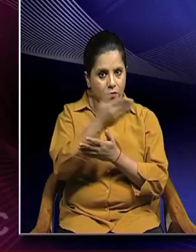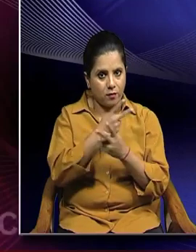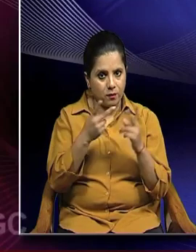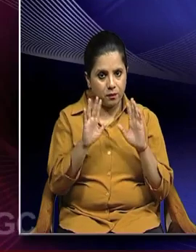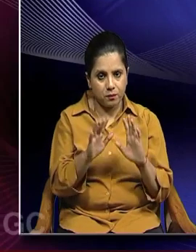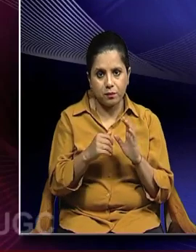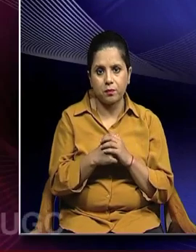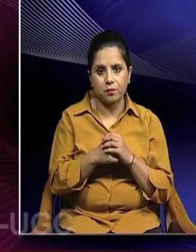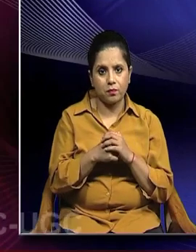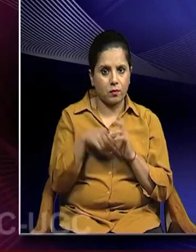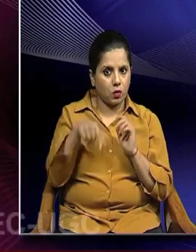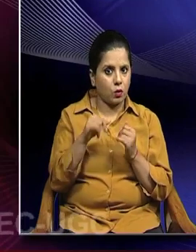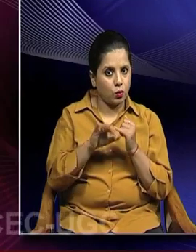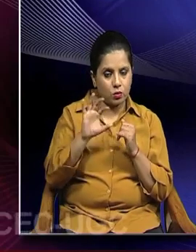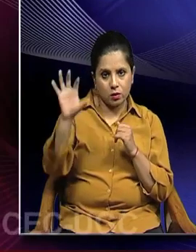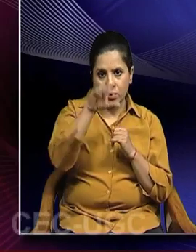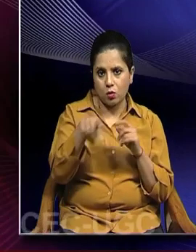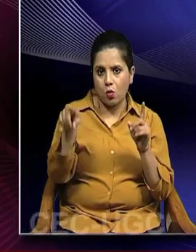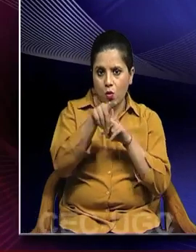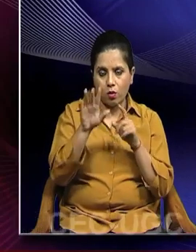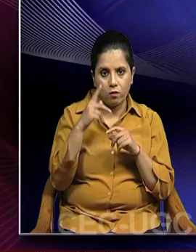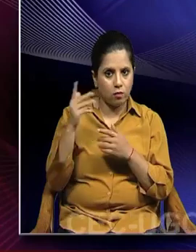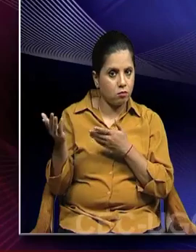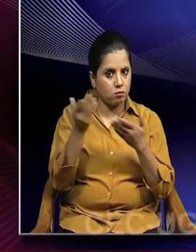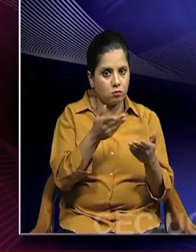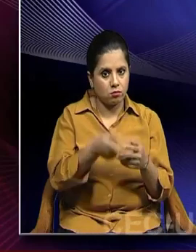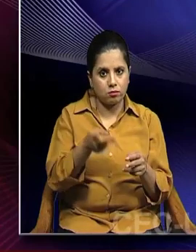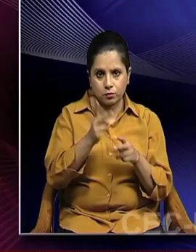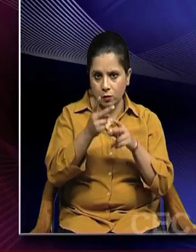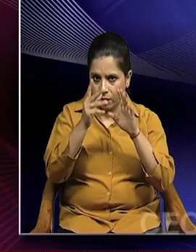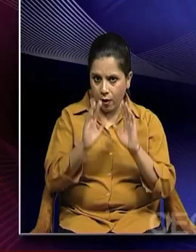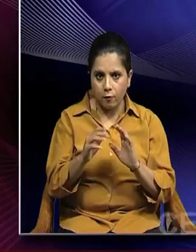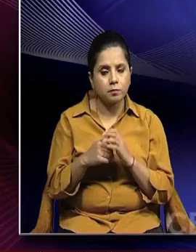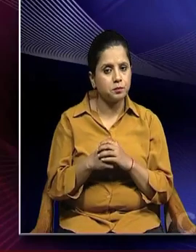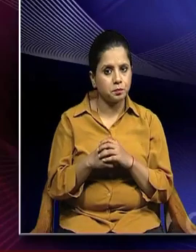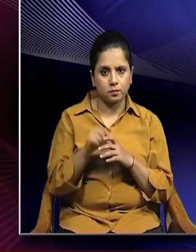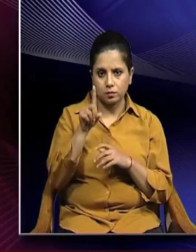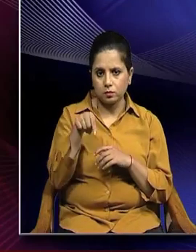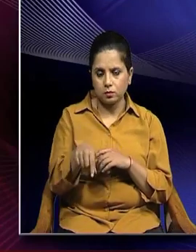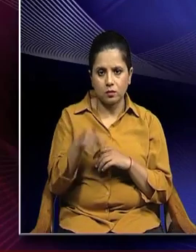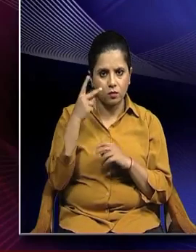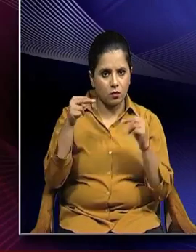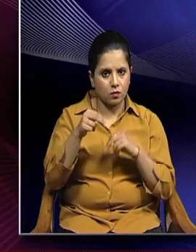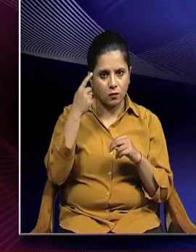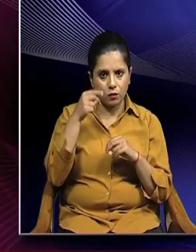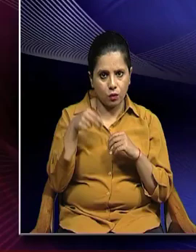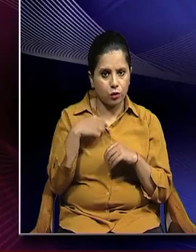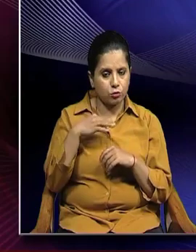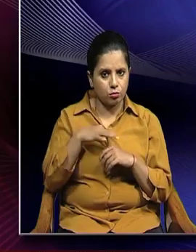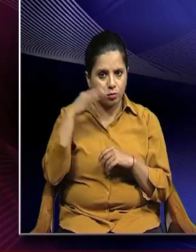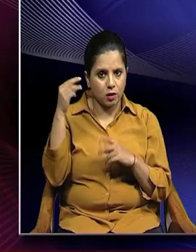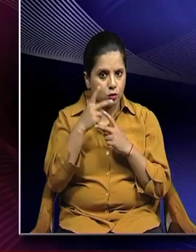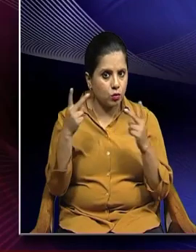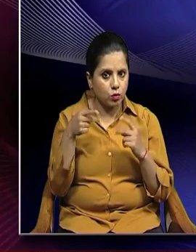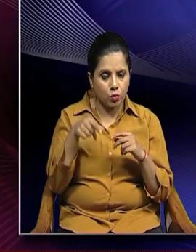or states, it has also come into existence because of the need for spiritualization of